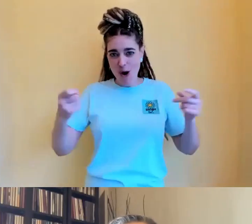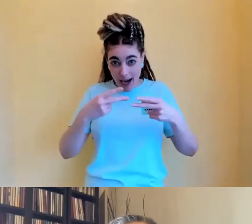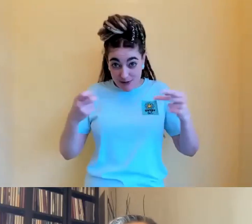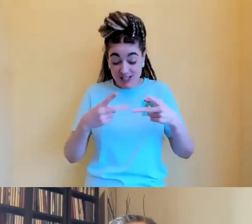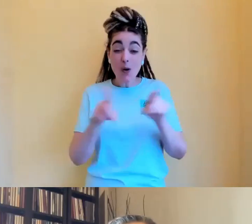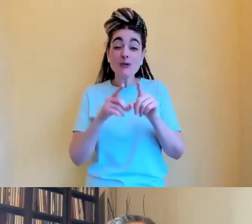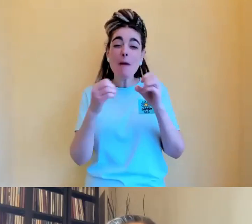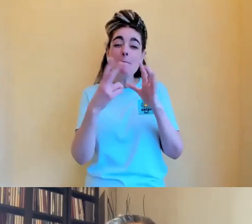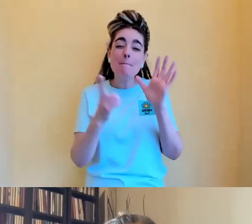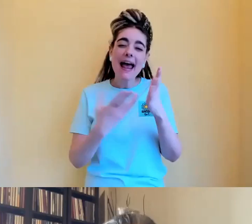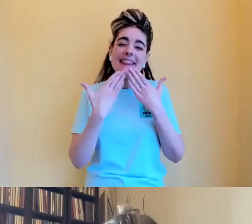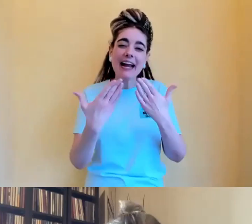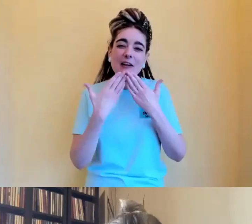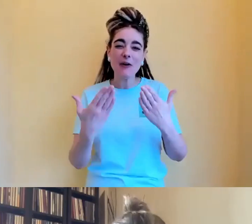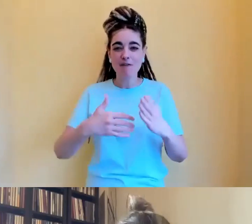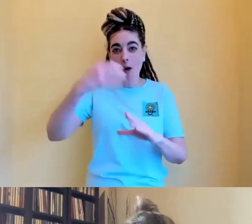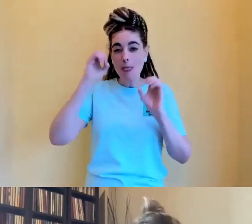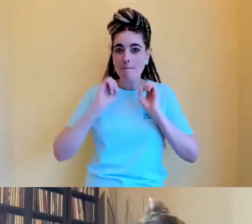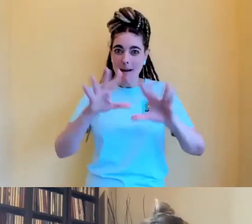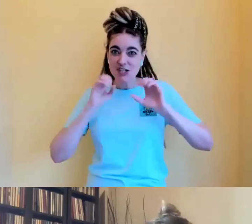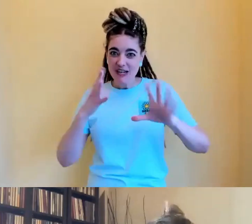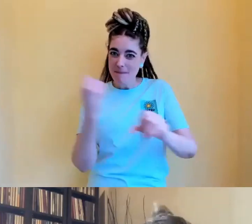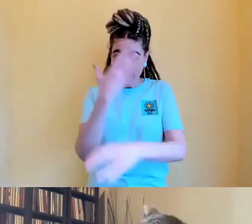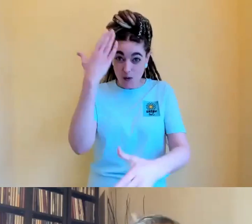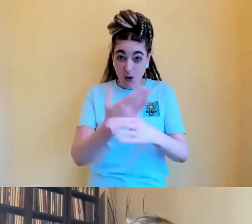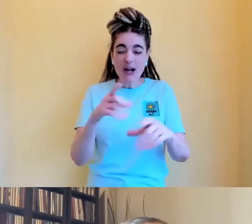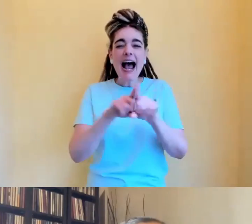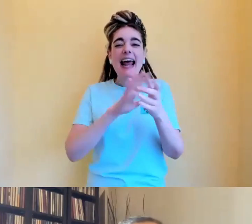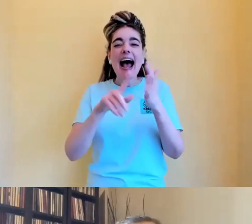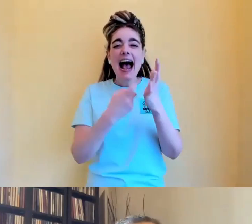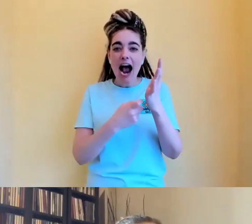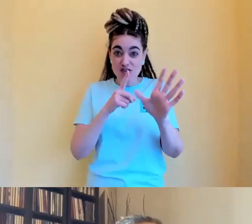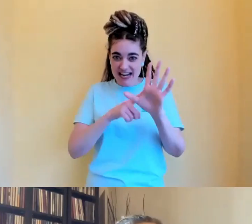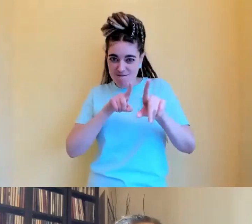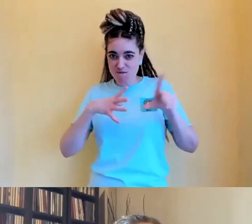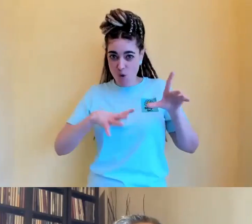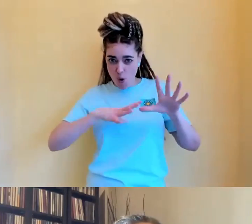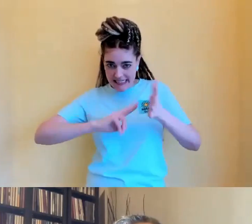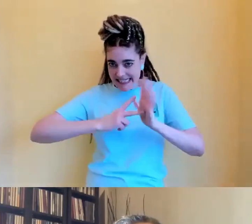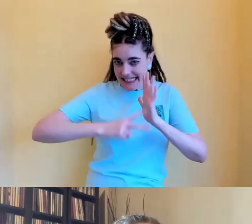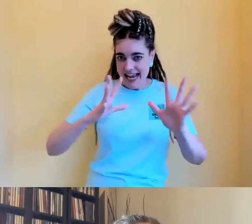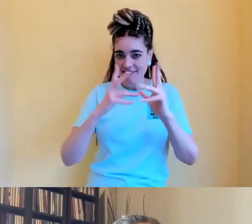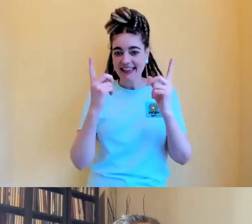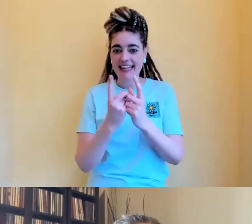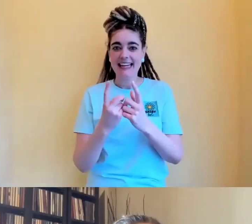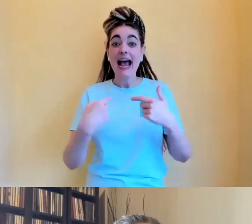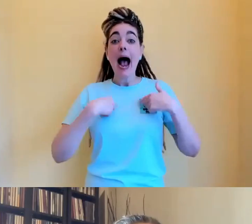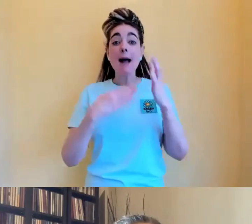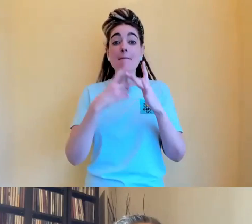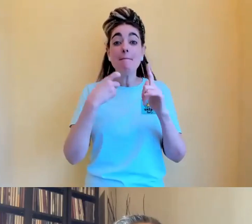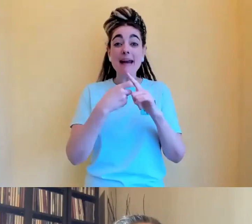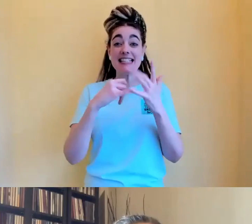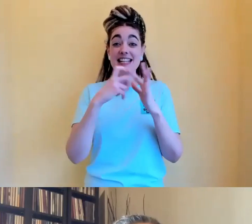Ben for making all the magic work, for Harry for organising all of this. I'm Mik Scarlett. I've been